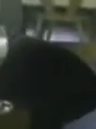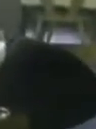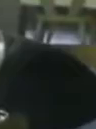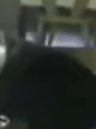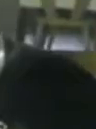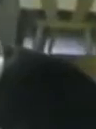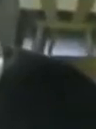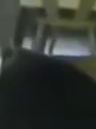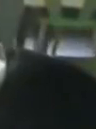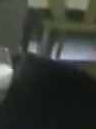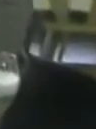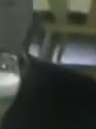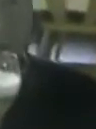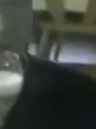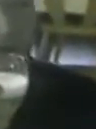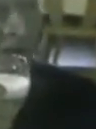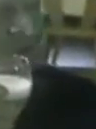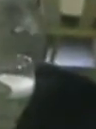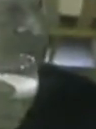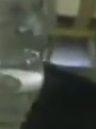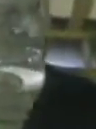goal.